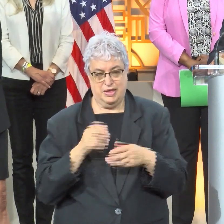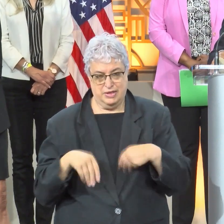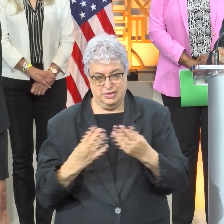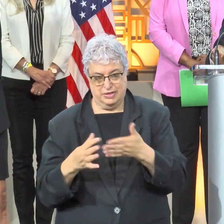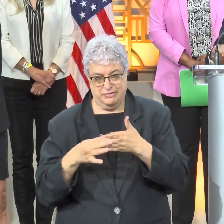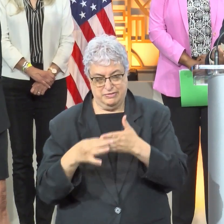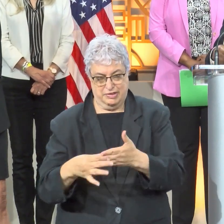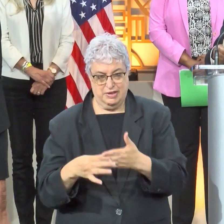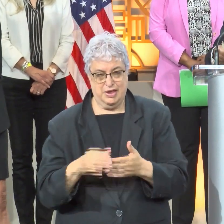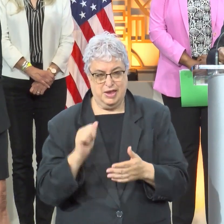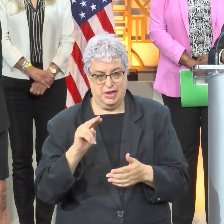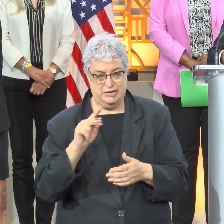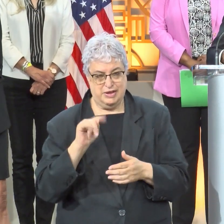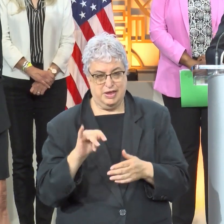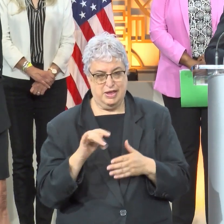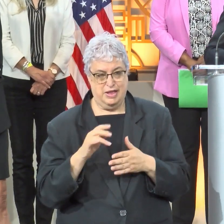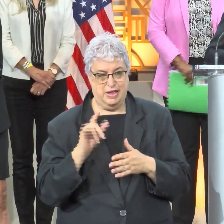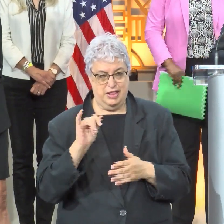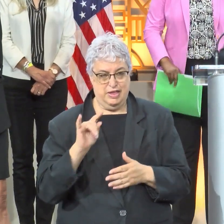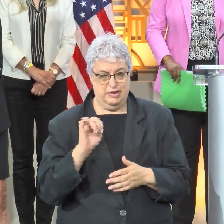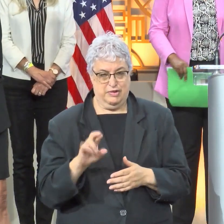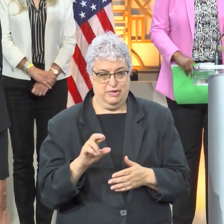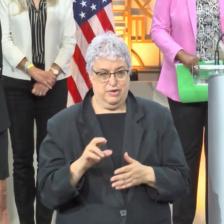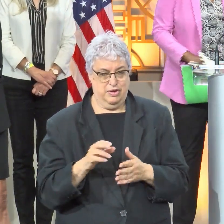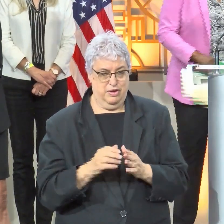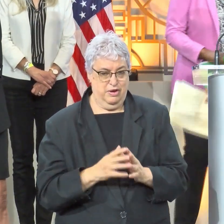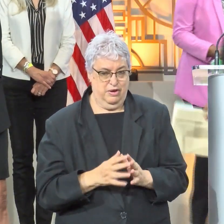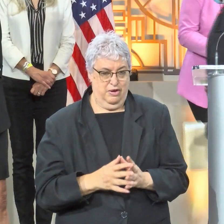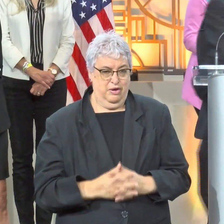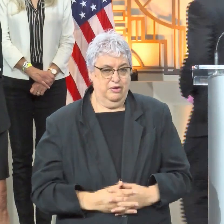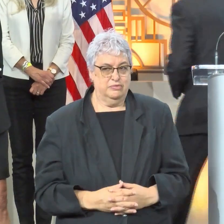this anti-litter campaign. Vice Mayor Pro Tem.